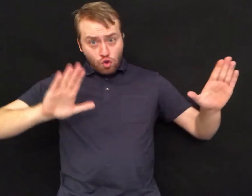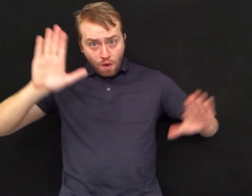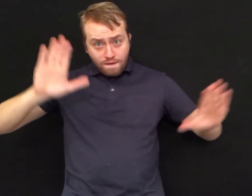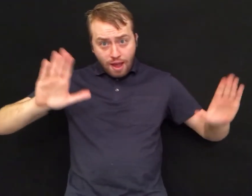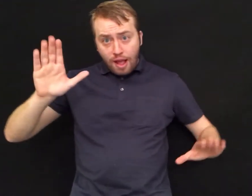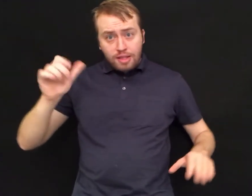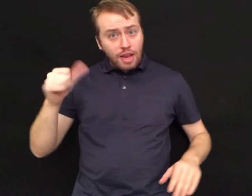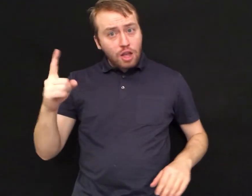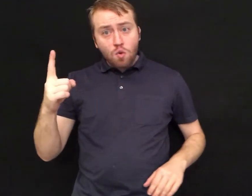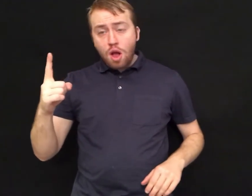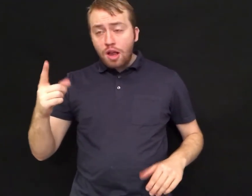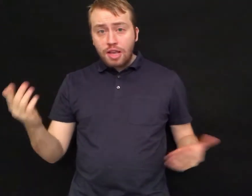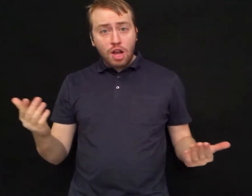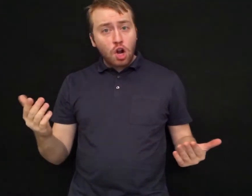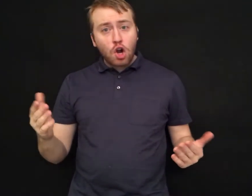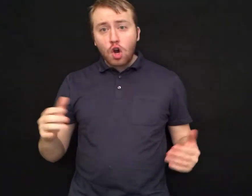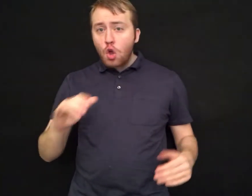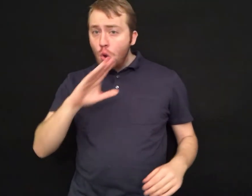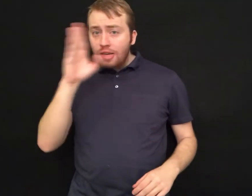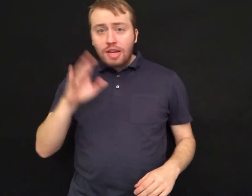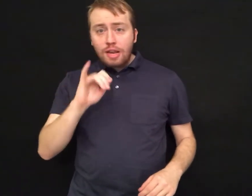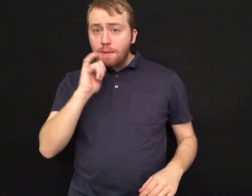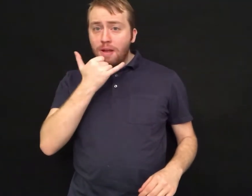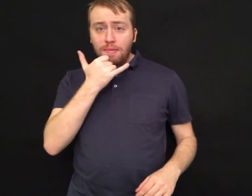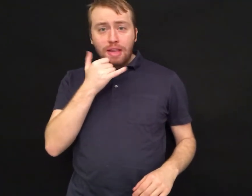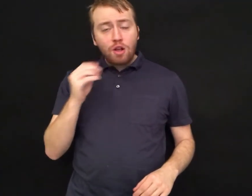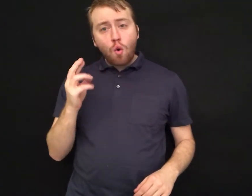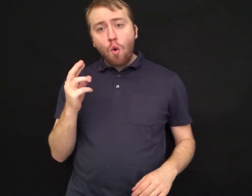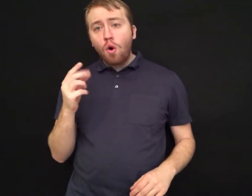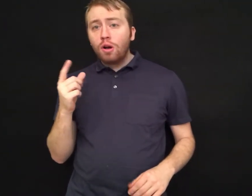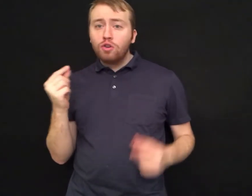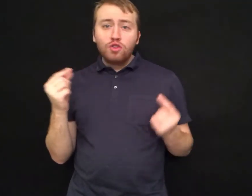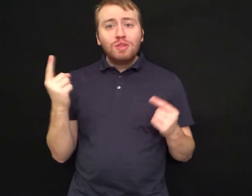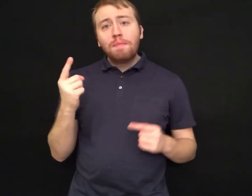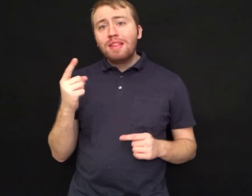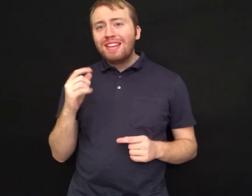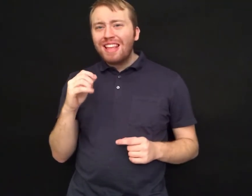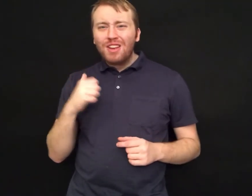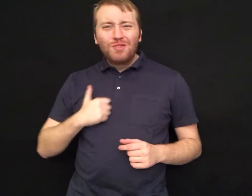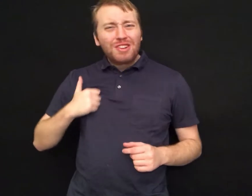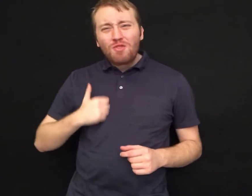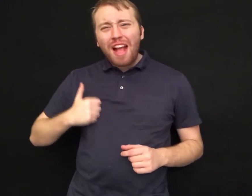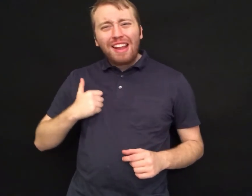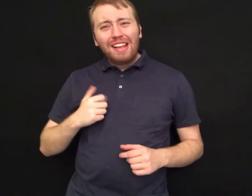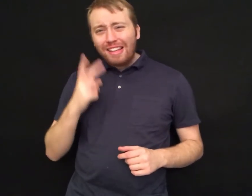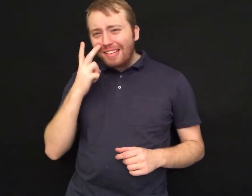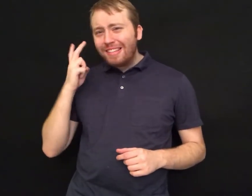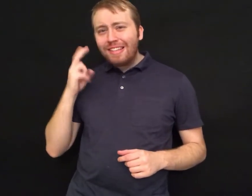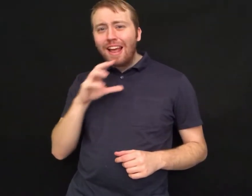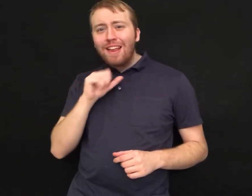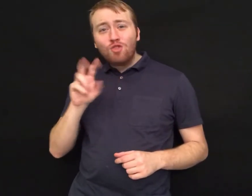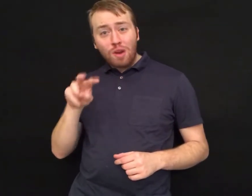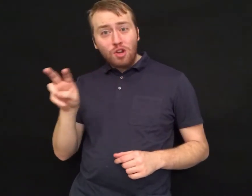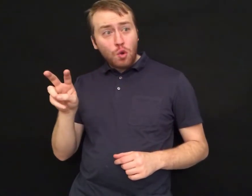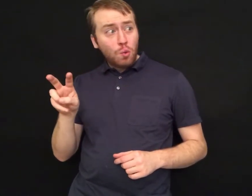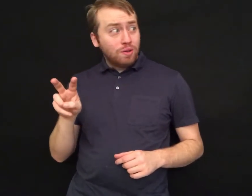who didn't make a mistake or do something they regretted at 22 yep that's